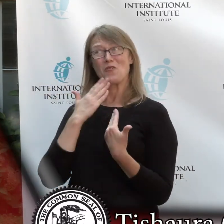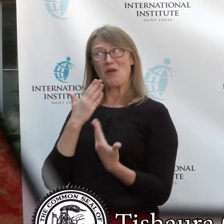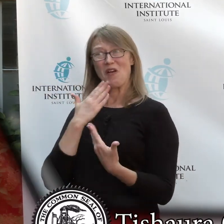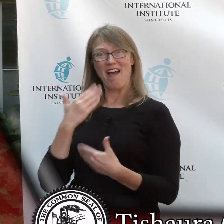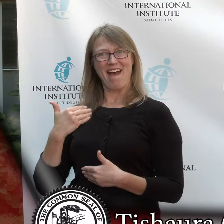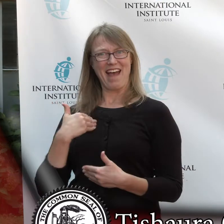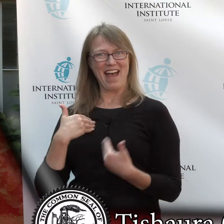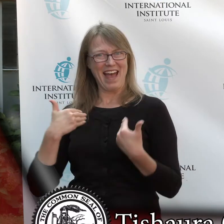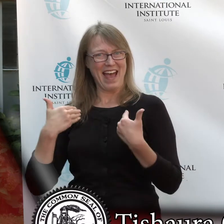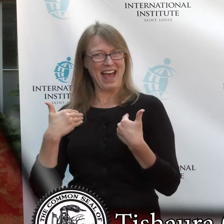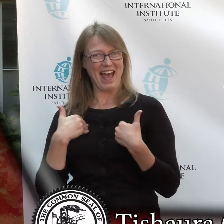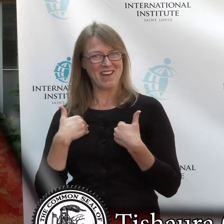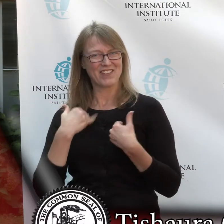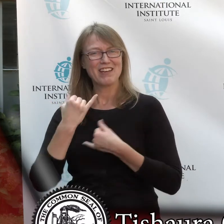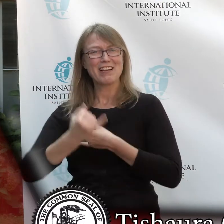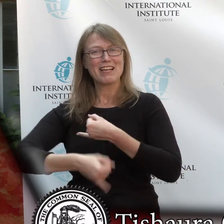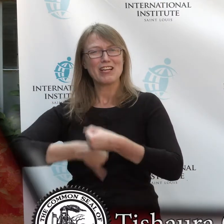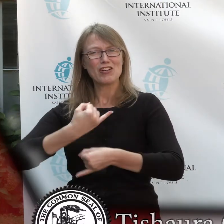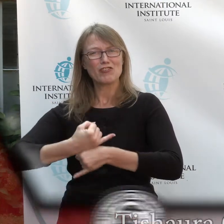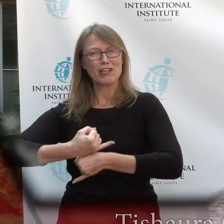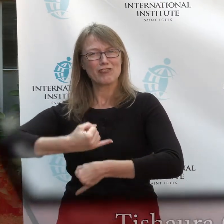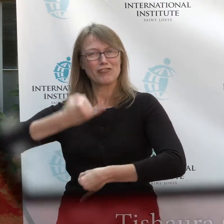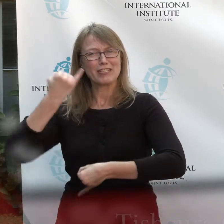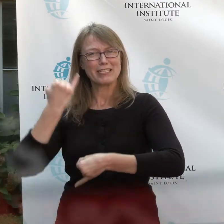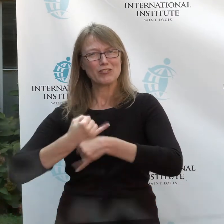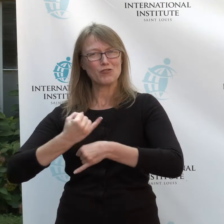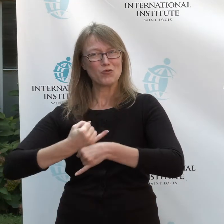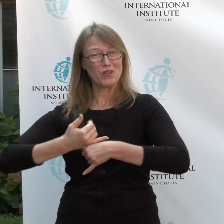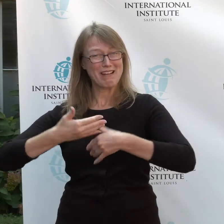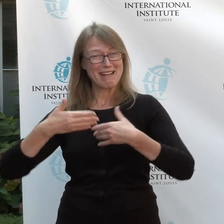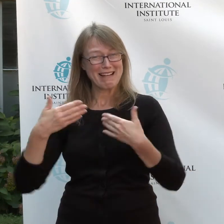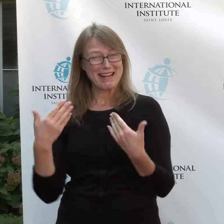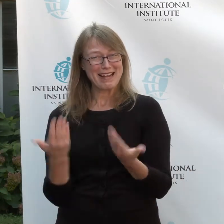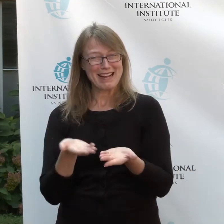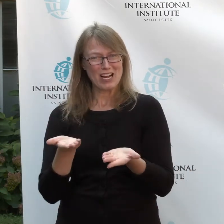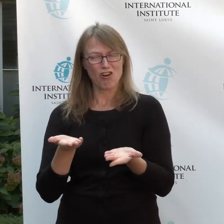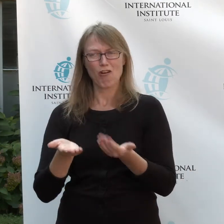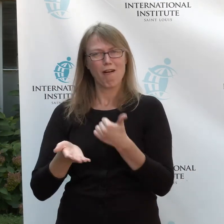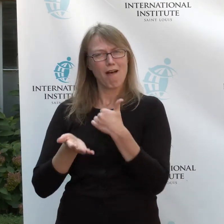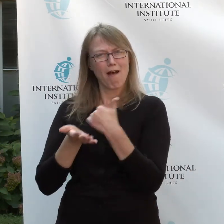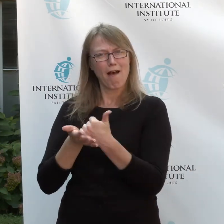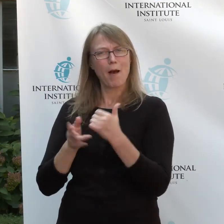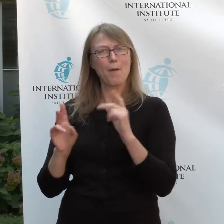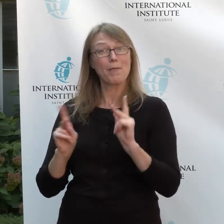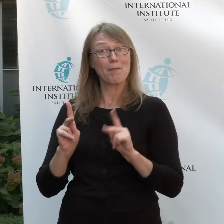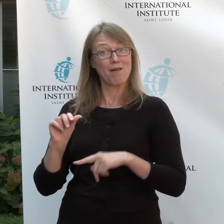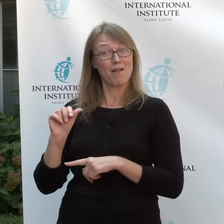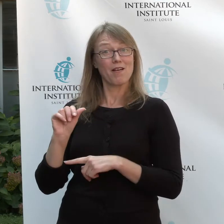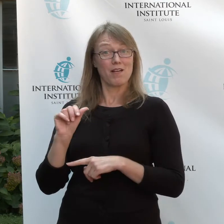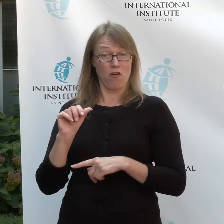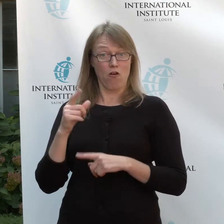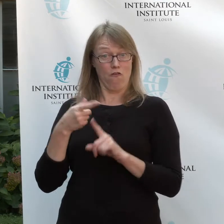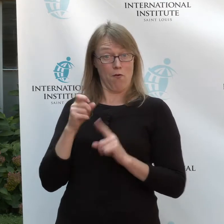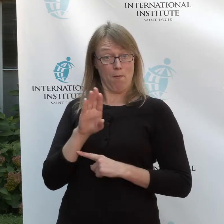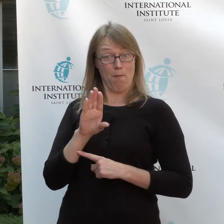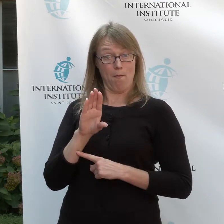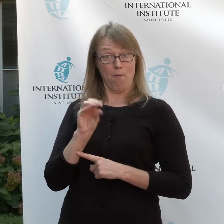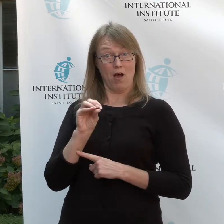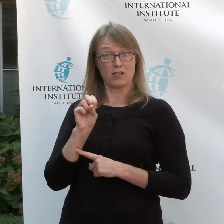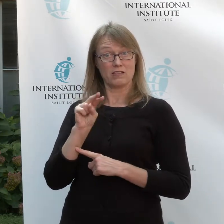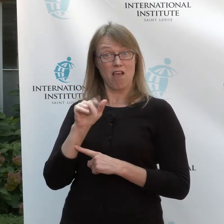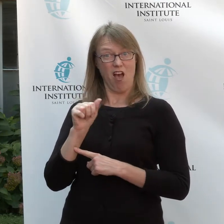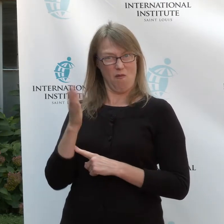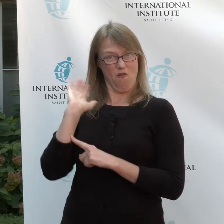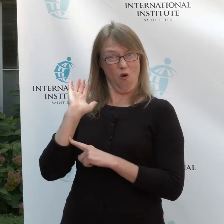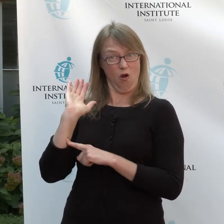of Bosnian refugees resettle successfully here and can help Afghan citizens do the same. I'm thankful